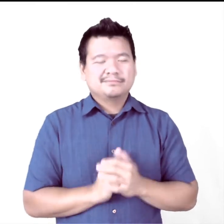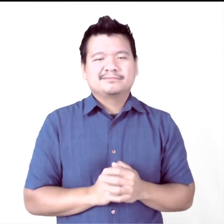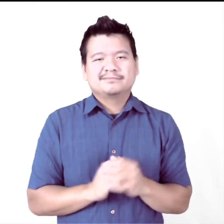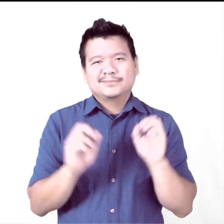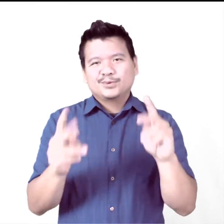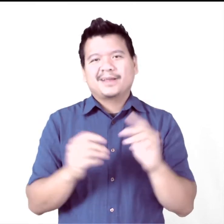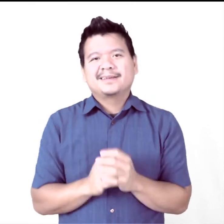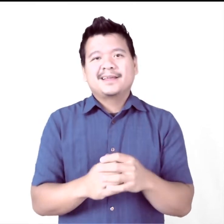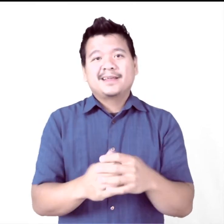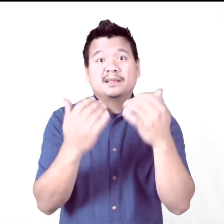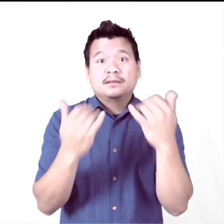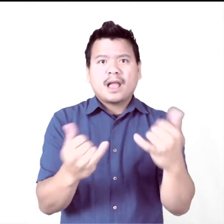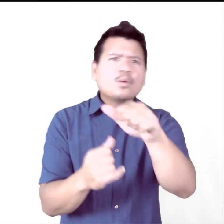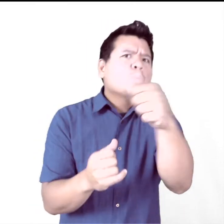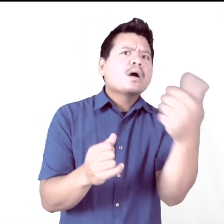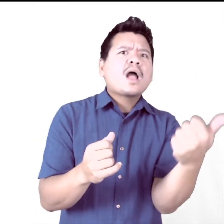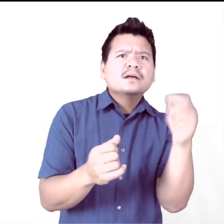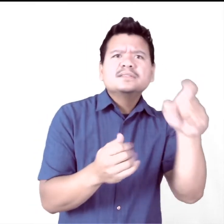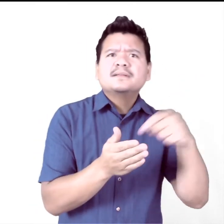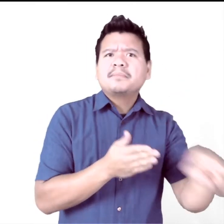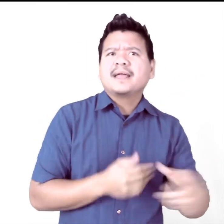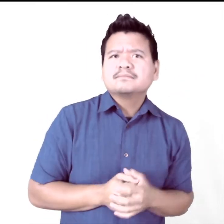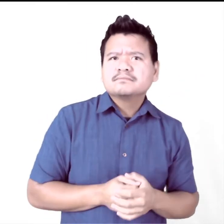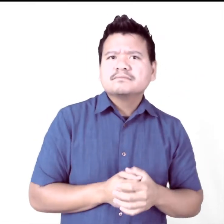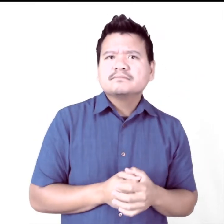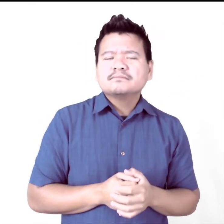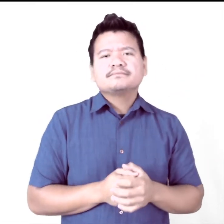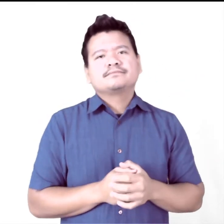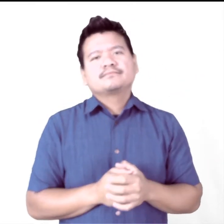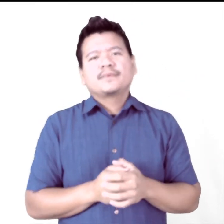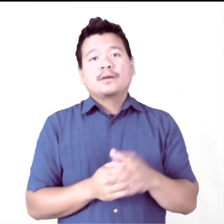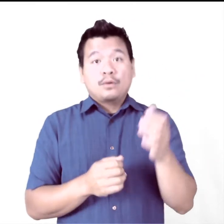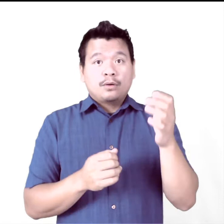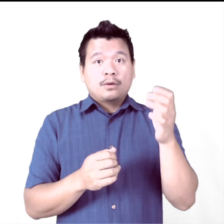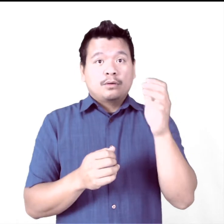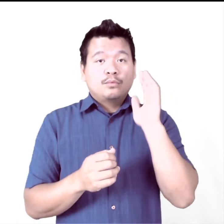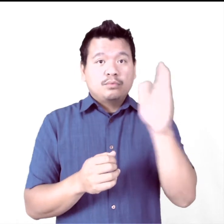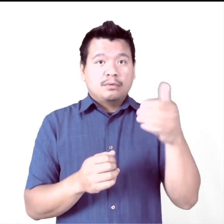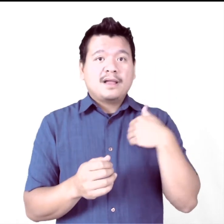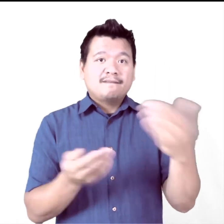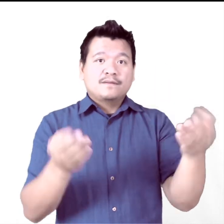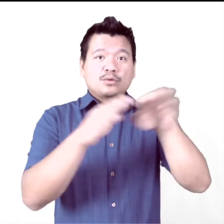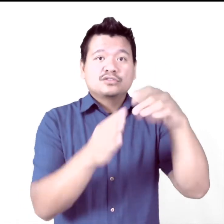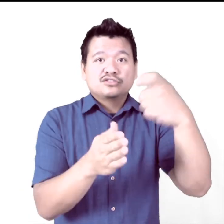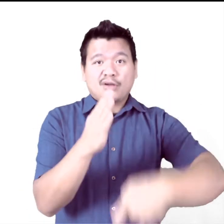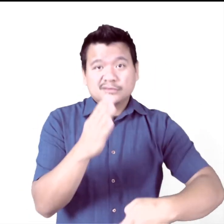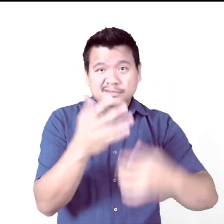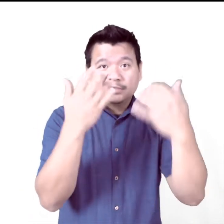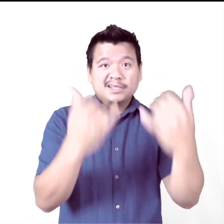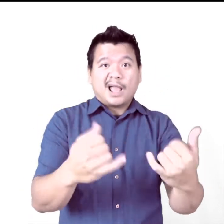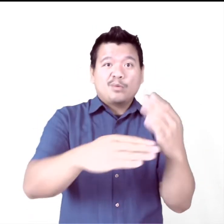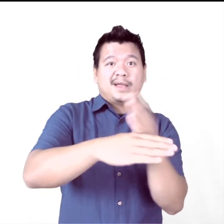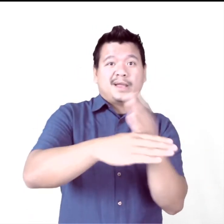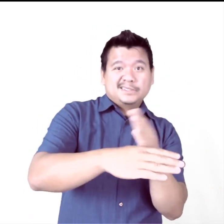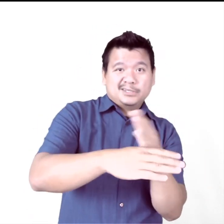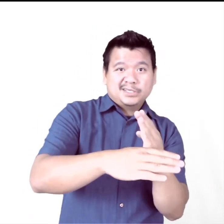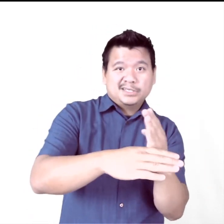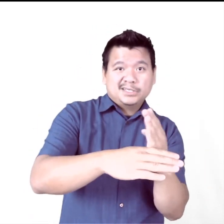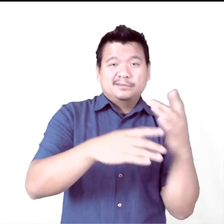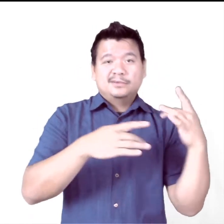Simple enough. Okay, now what else do you need to pay for? We have closing costs. Now, as a rule of thumb,